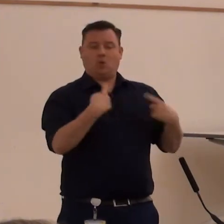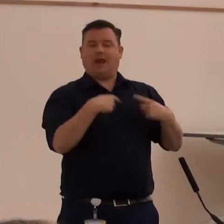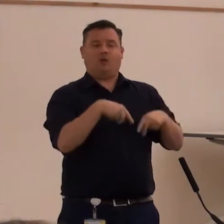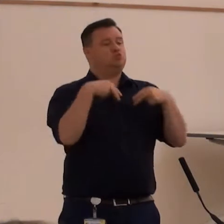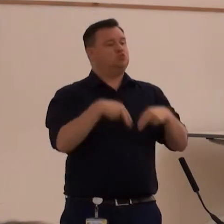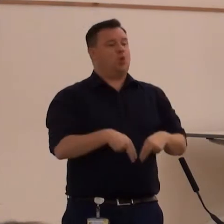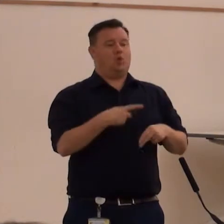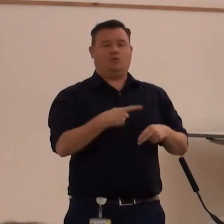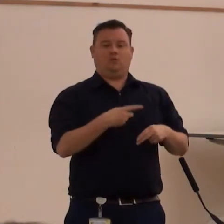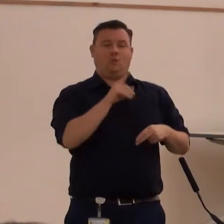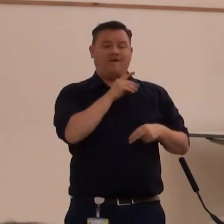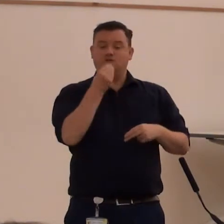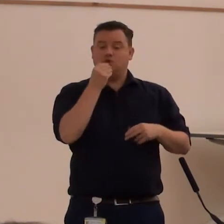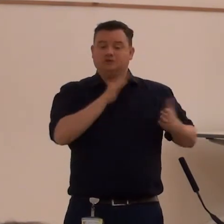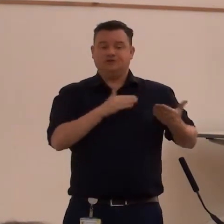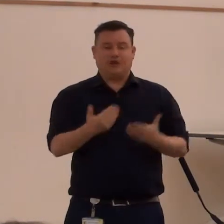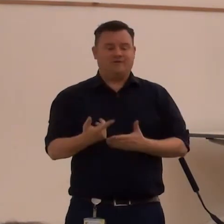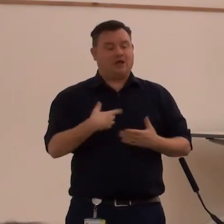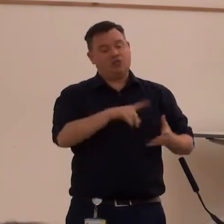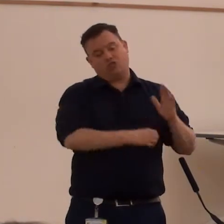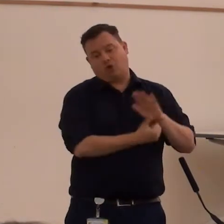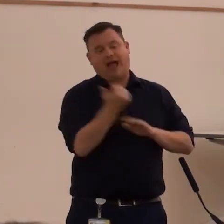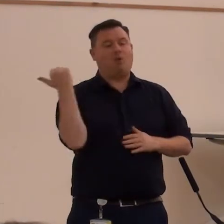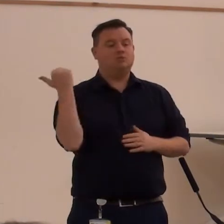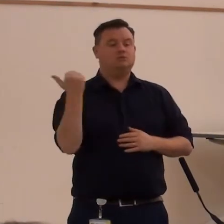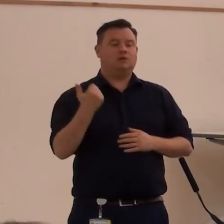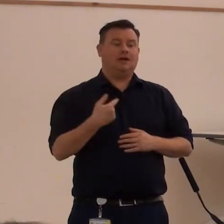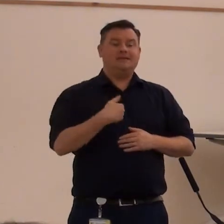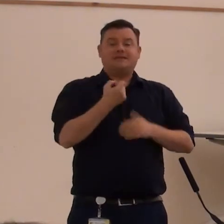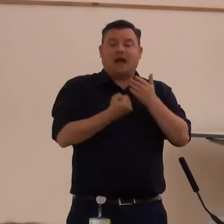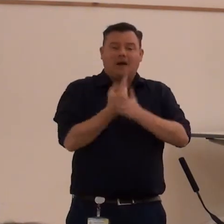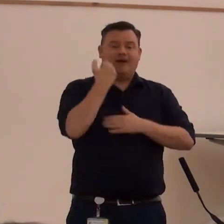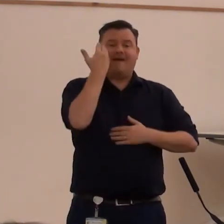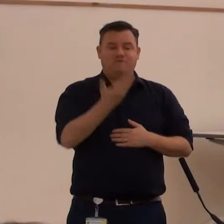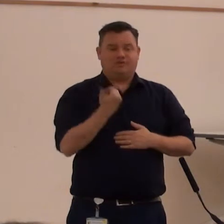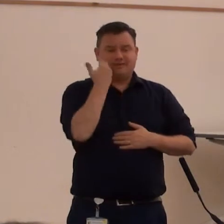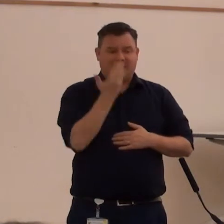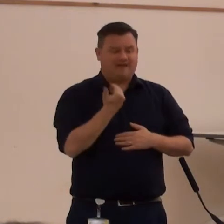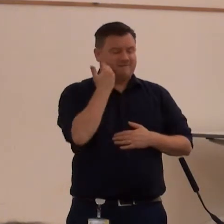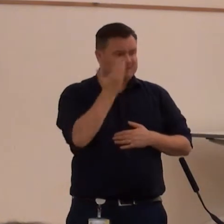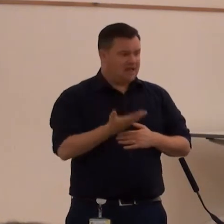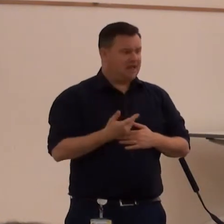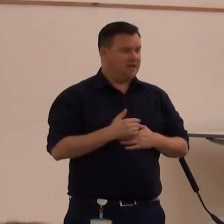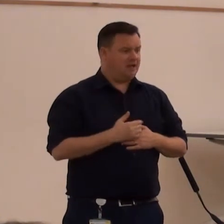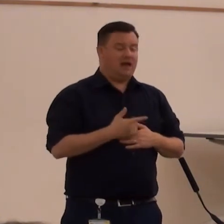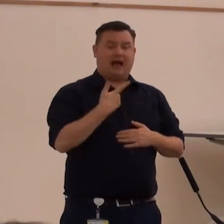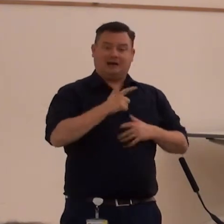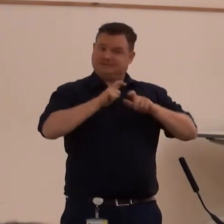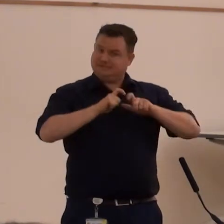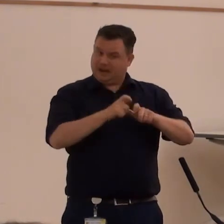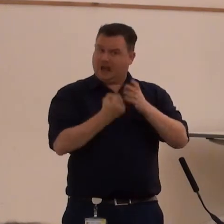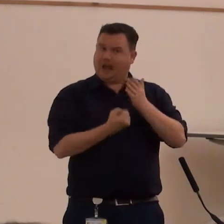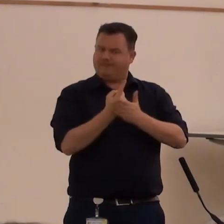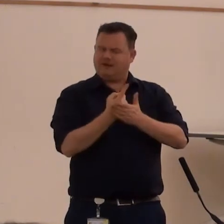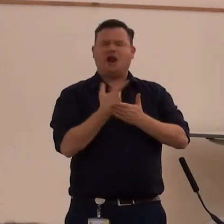into places where food is served. And this is just going on daily and consistently, and actually to some extent still does, but a